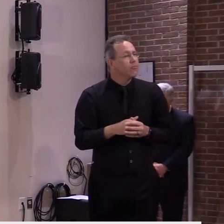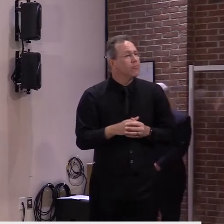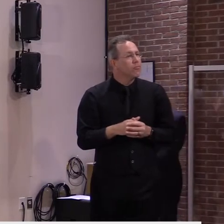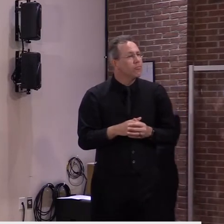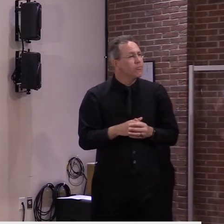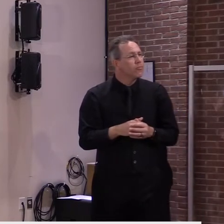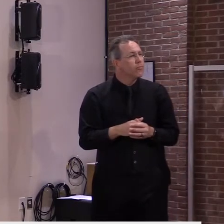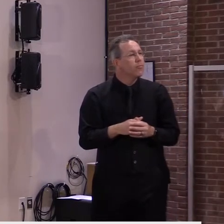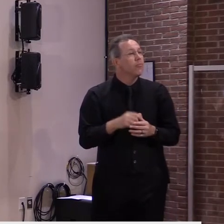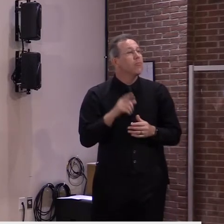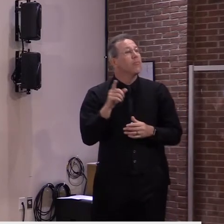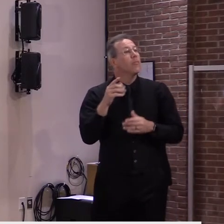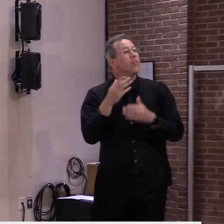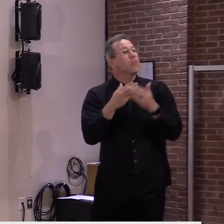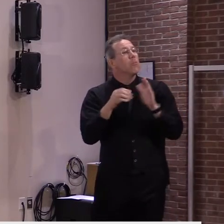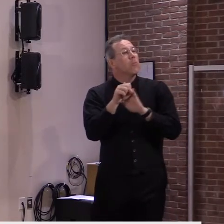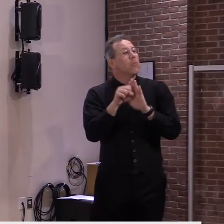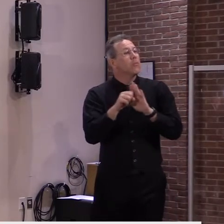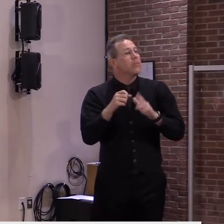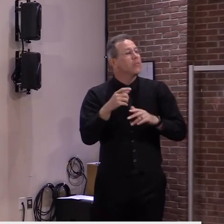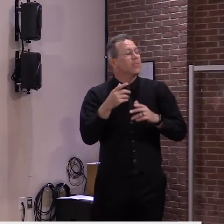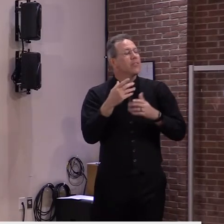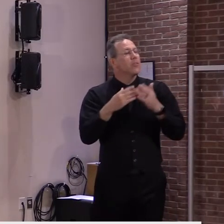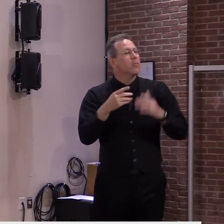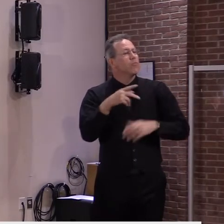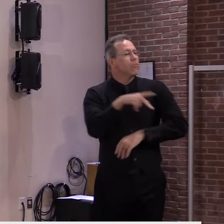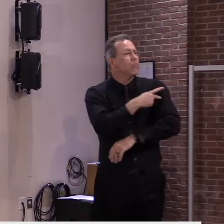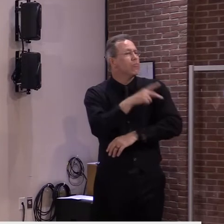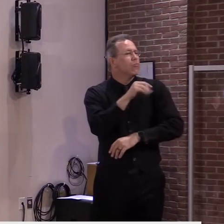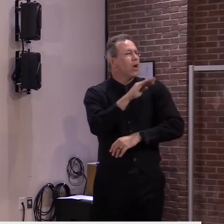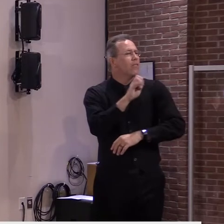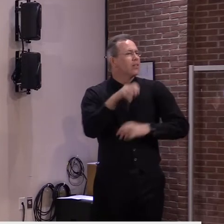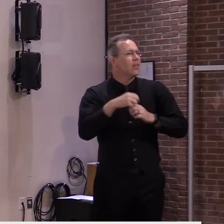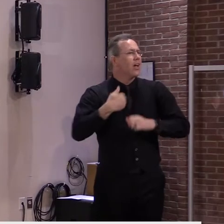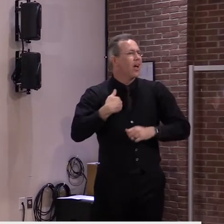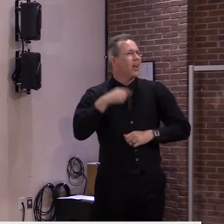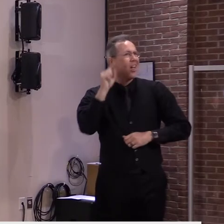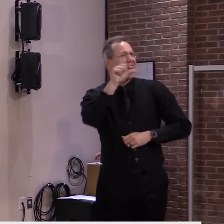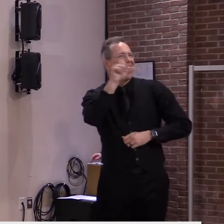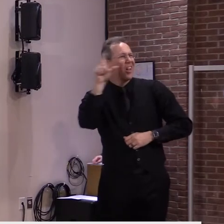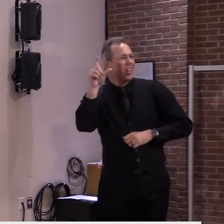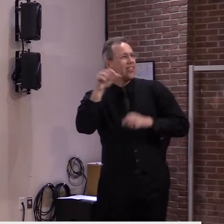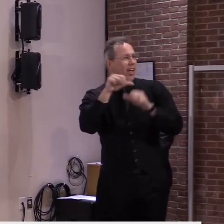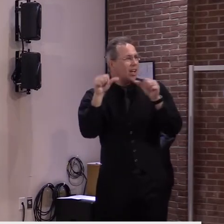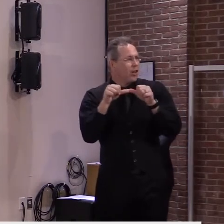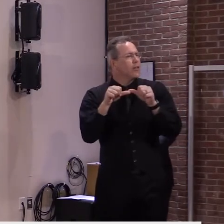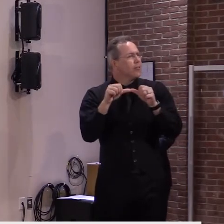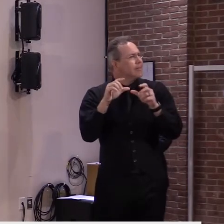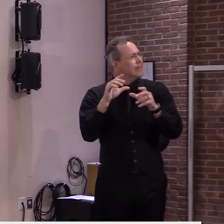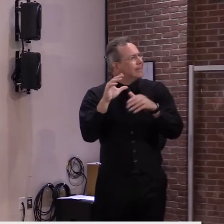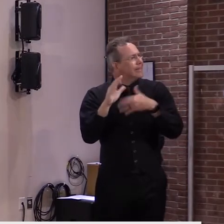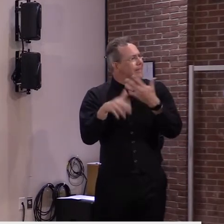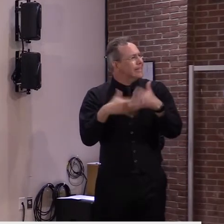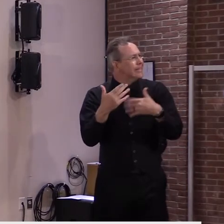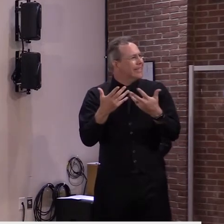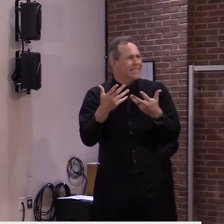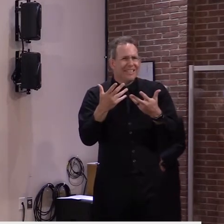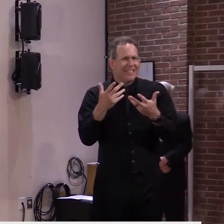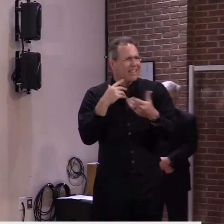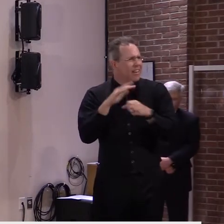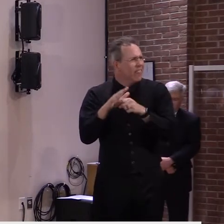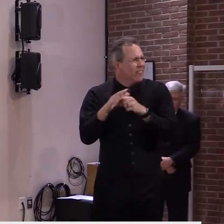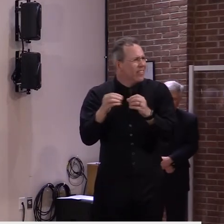premiers we spoke with had said that they're having difficulty getting the vaccine.